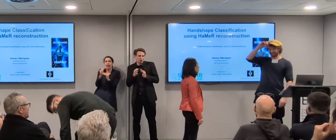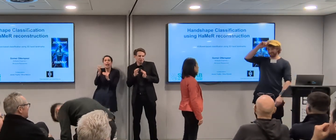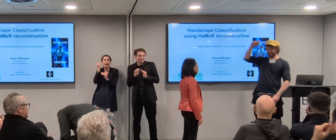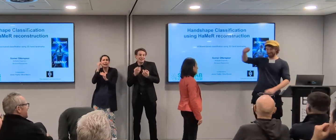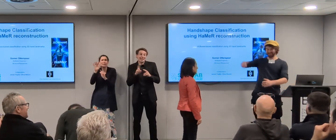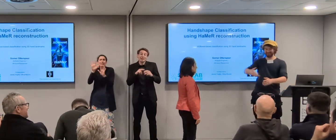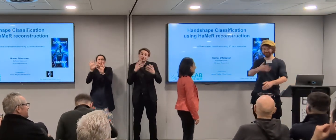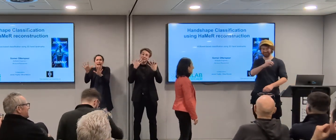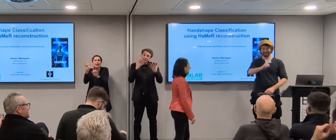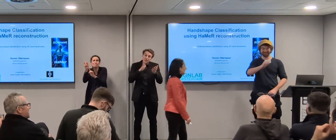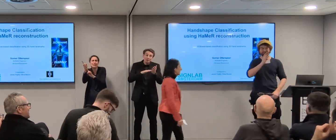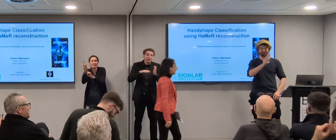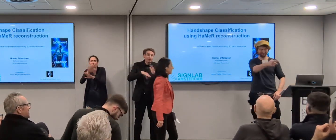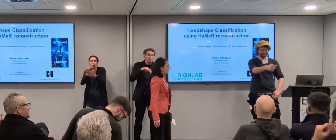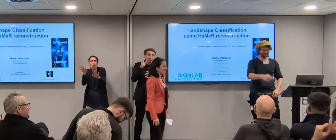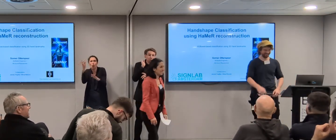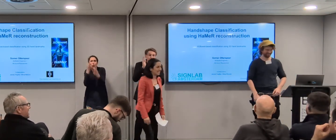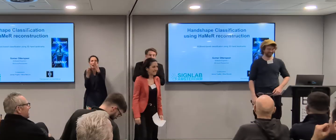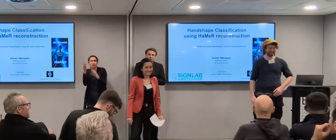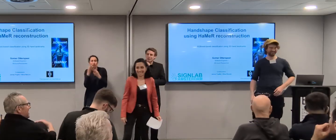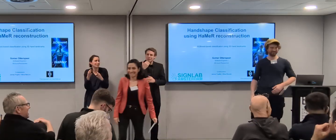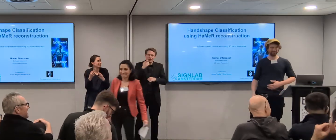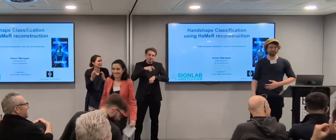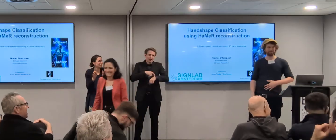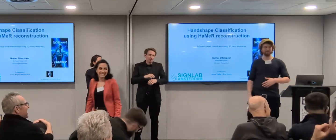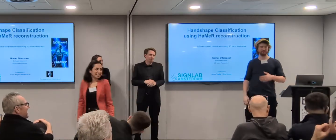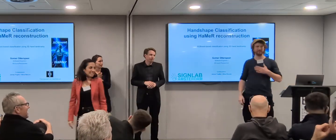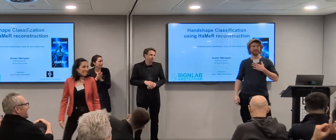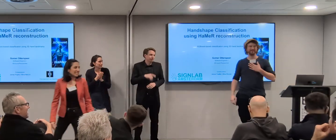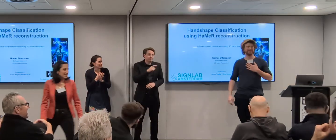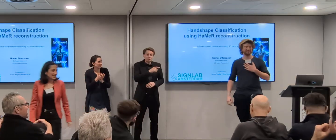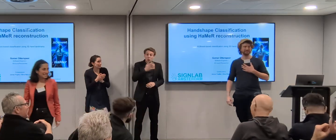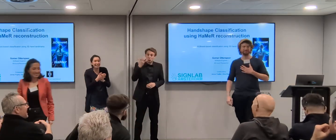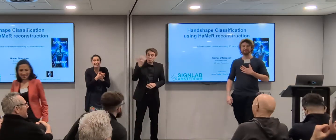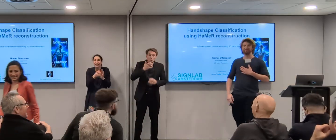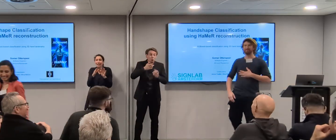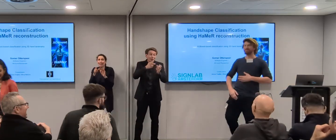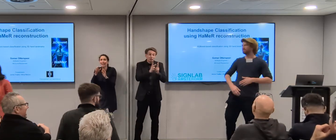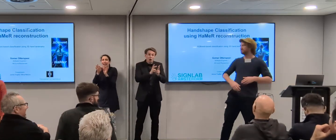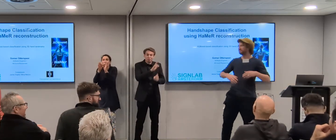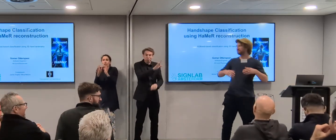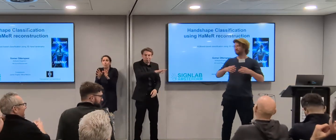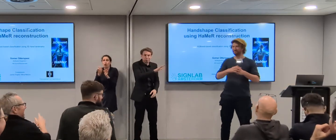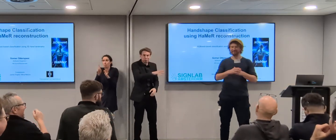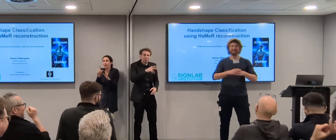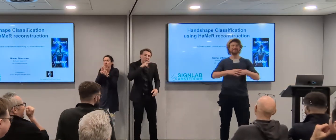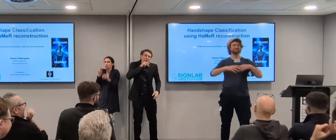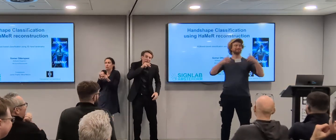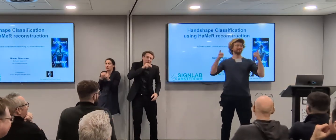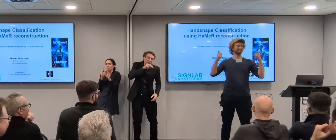time for questions. All right, the interpreter is going to have to talk fast.